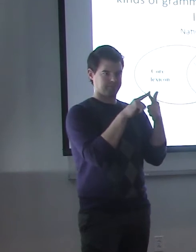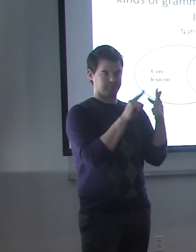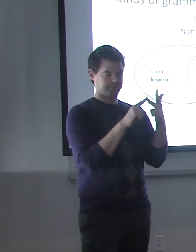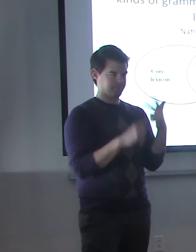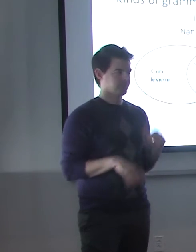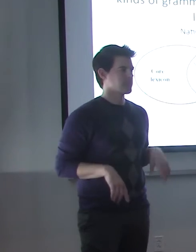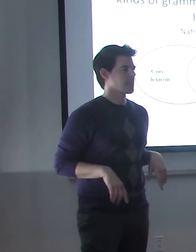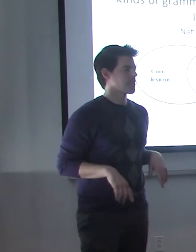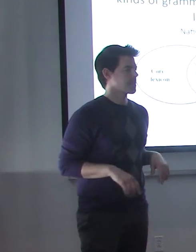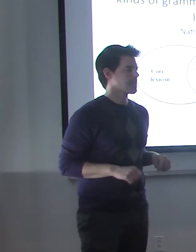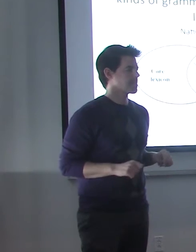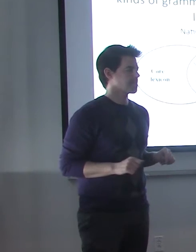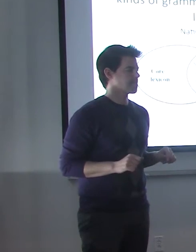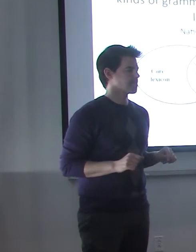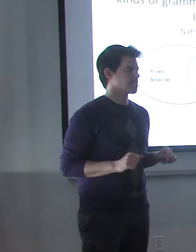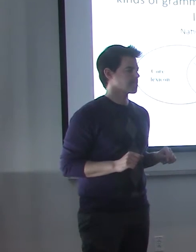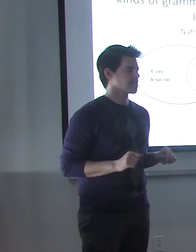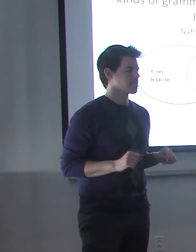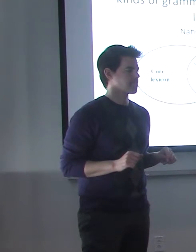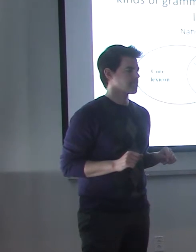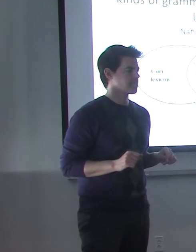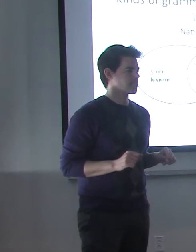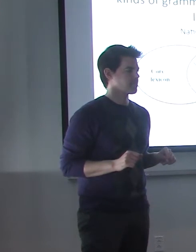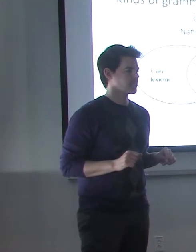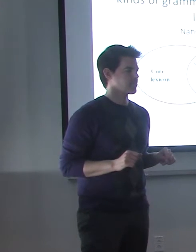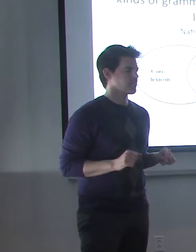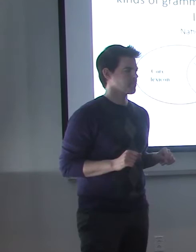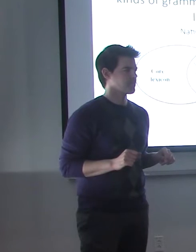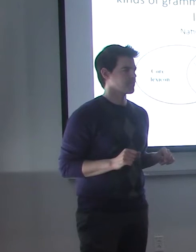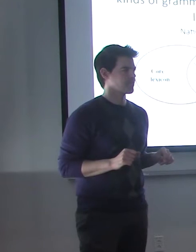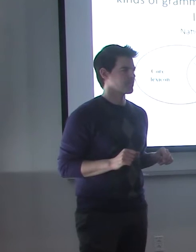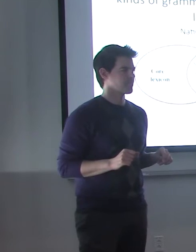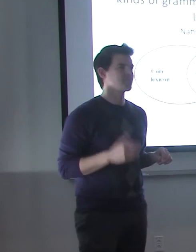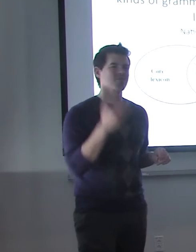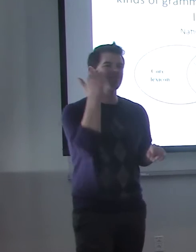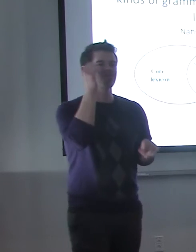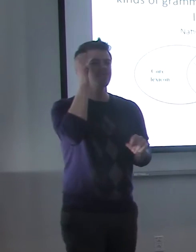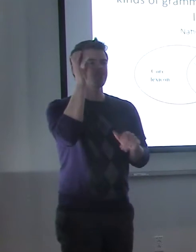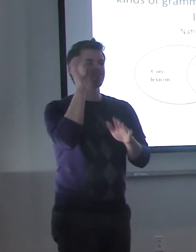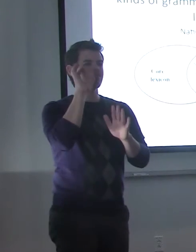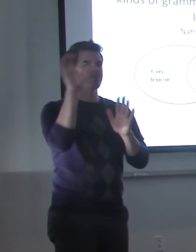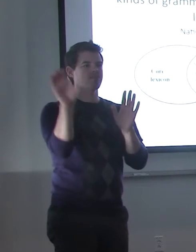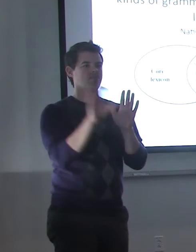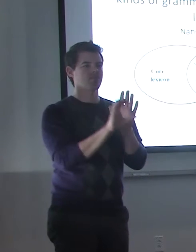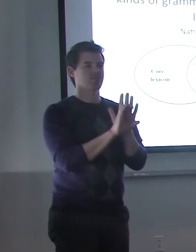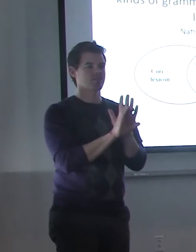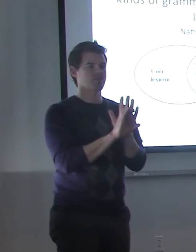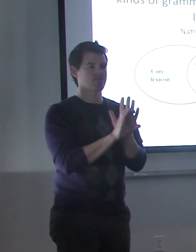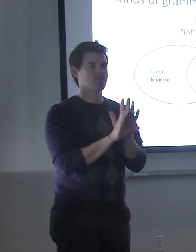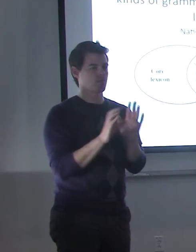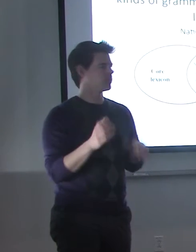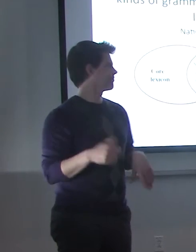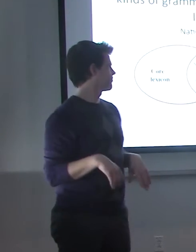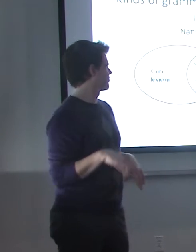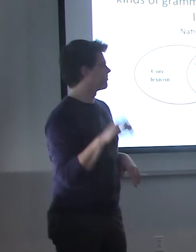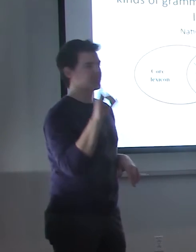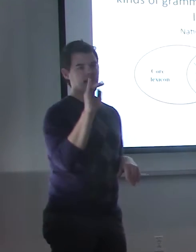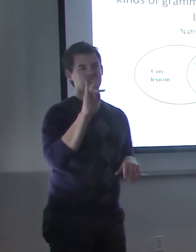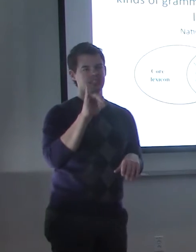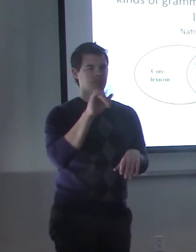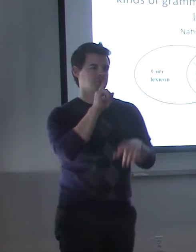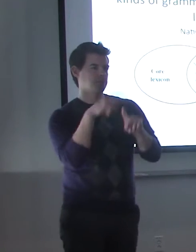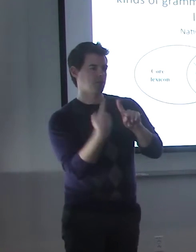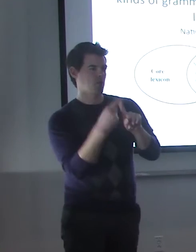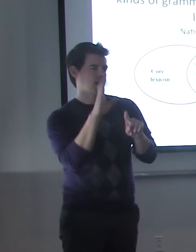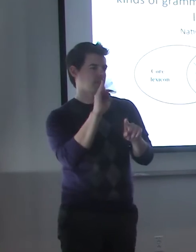Iconicity will continue to be important, but that there are these other factors as well. So the first set